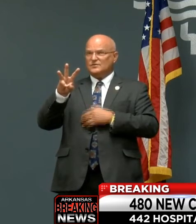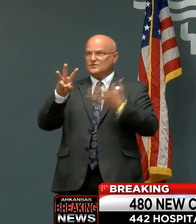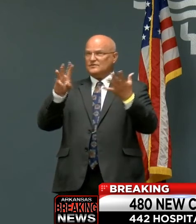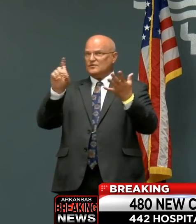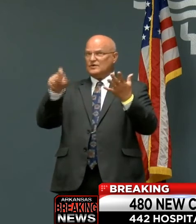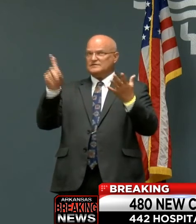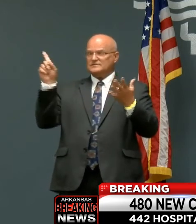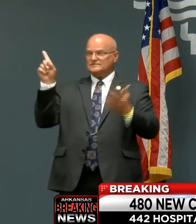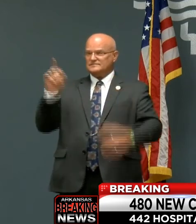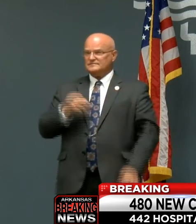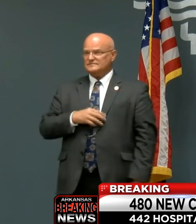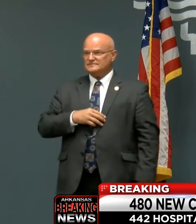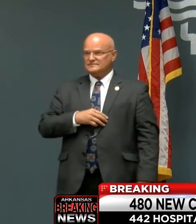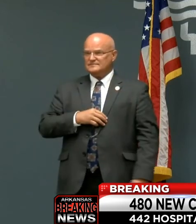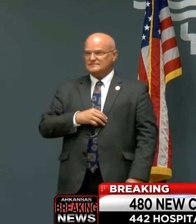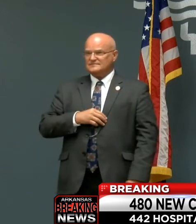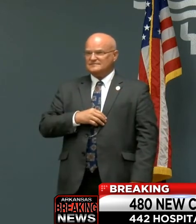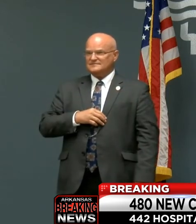has a question.